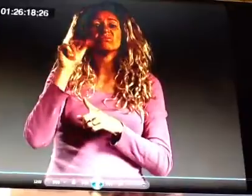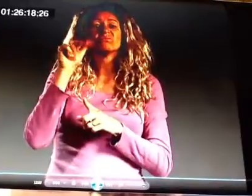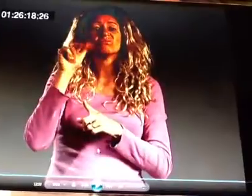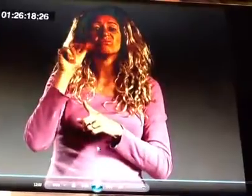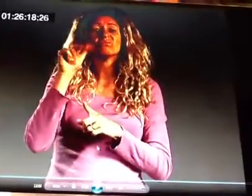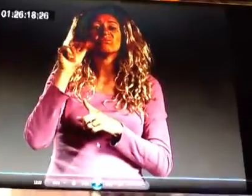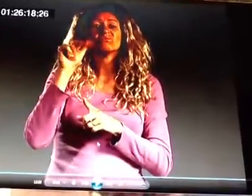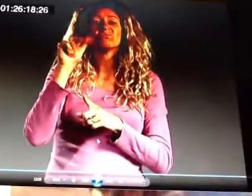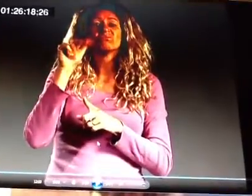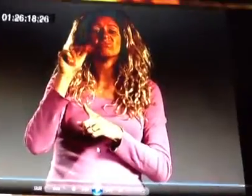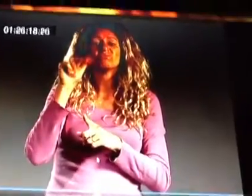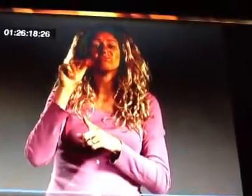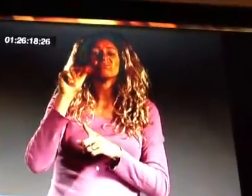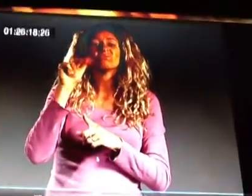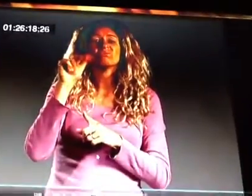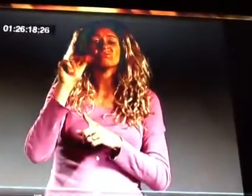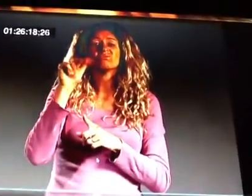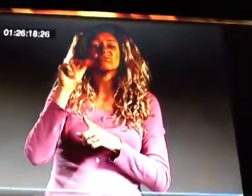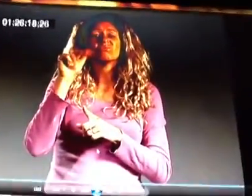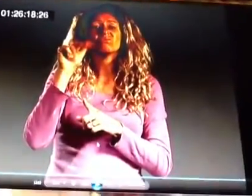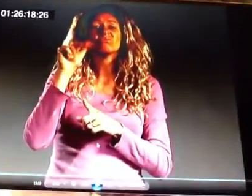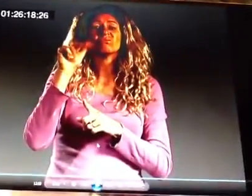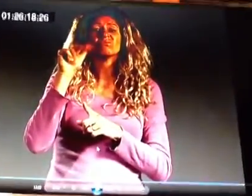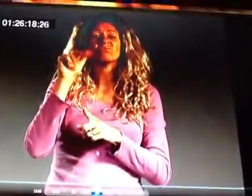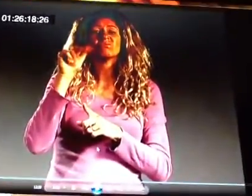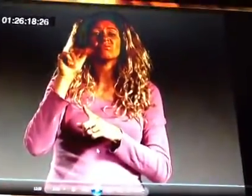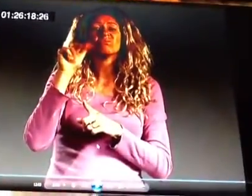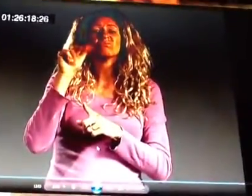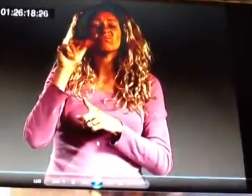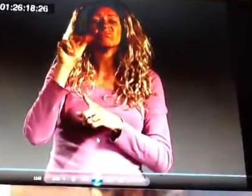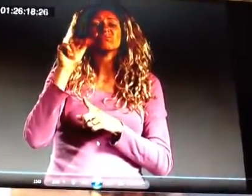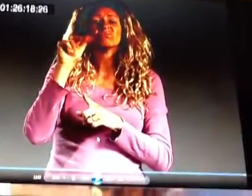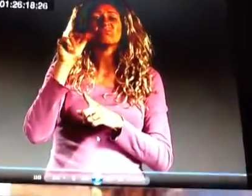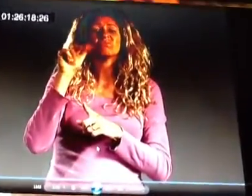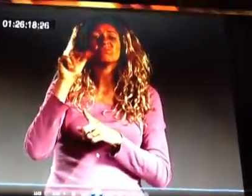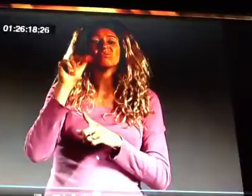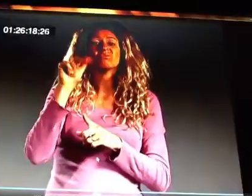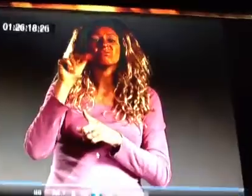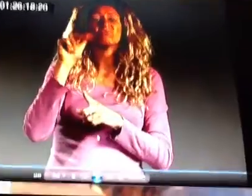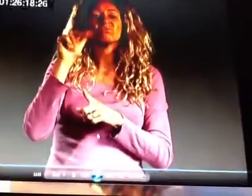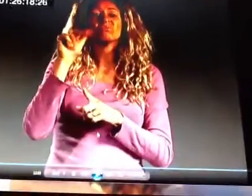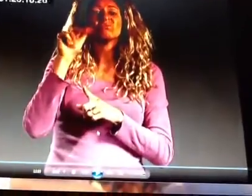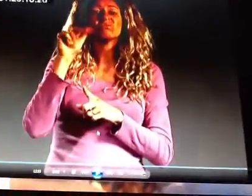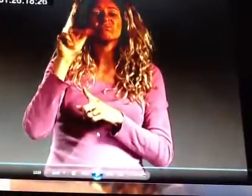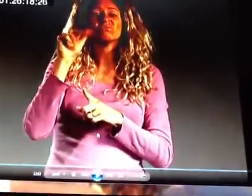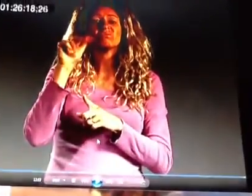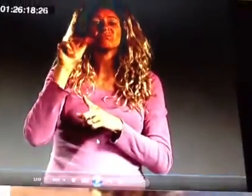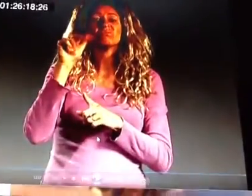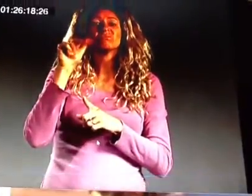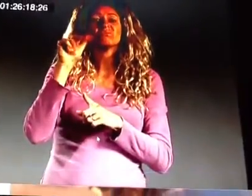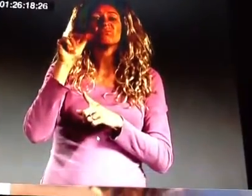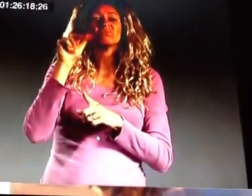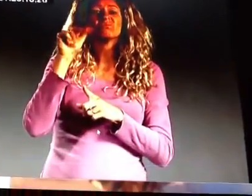But I know the birds love the seeds, and they would come down into the garden and peck them out, and I'd always be out there chasing them out. And I would let my dog out from the